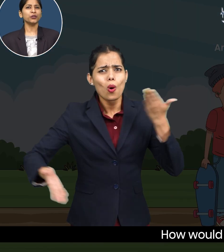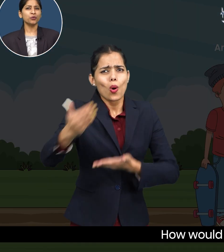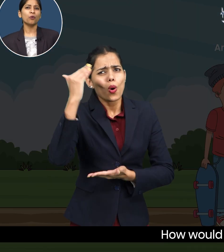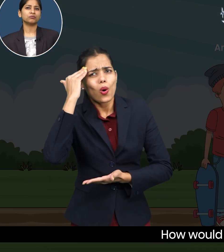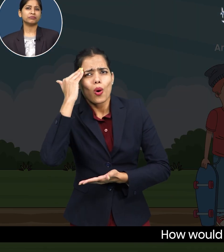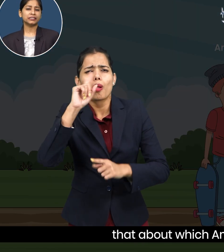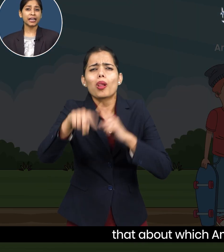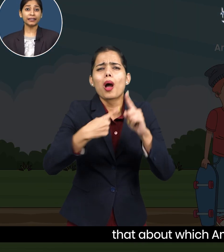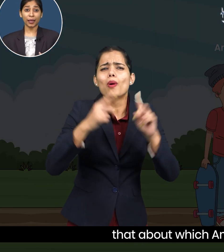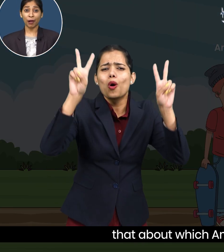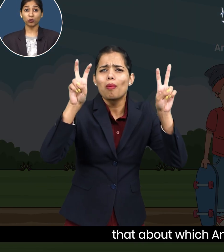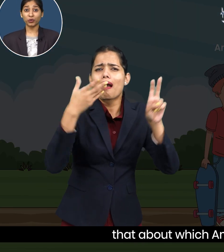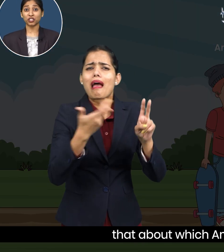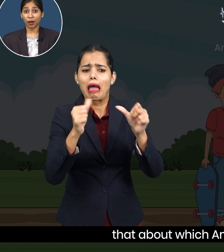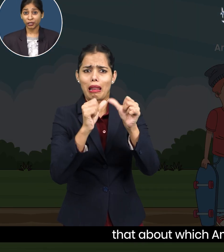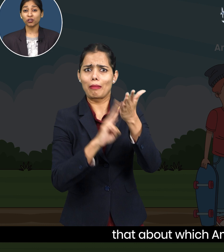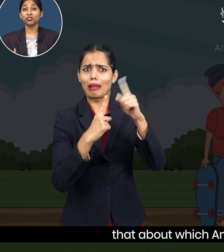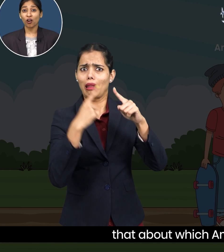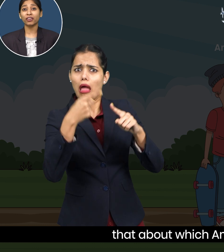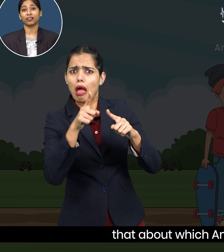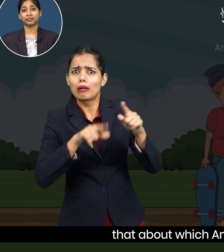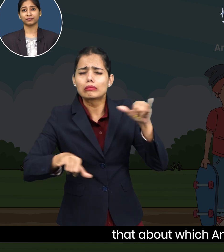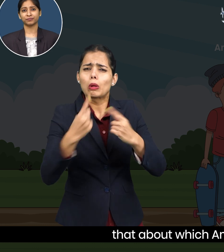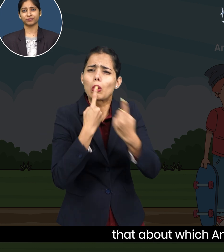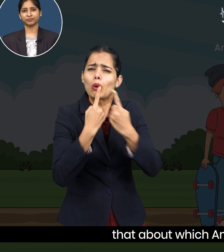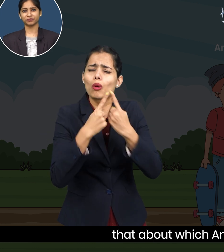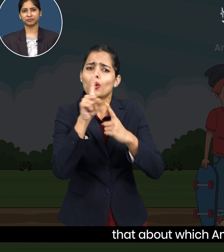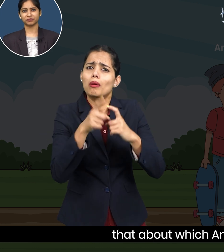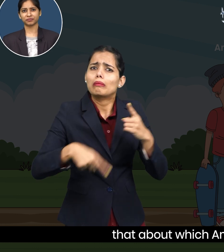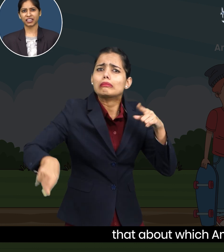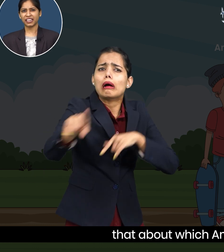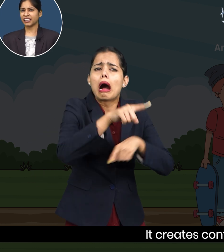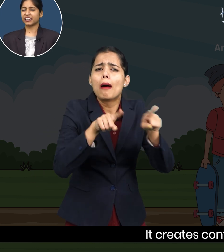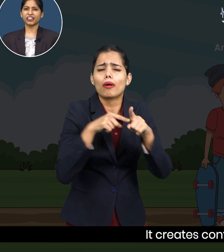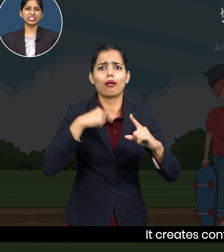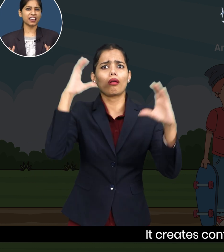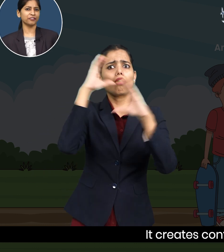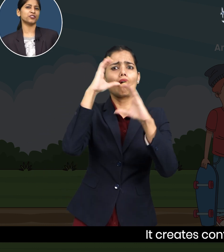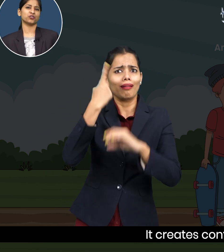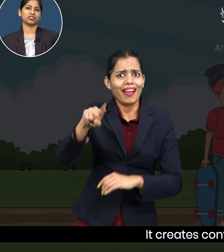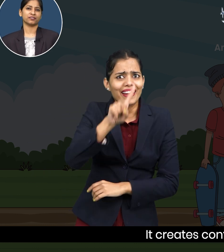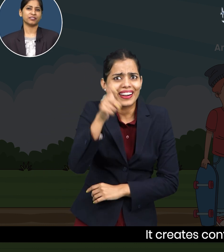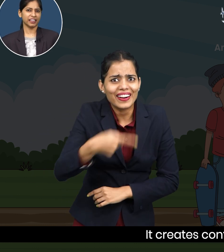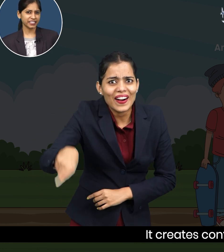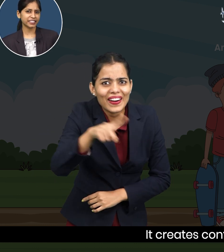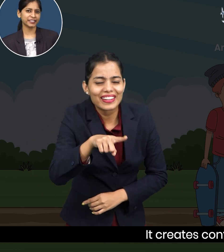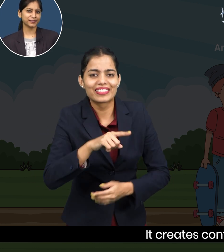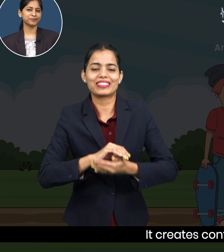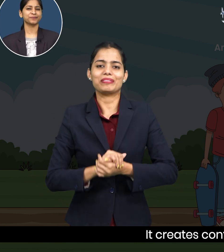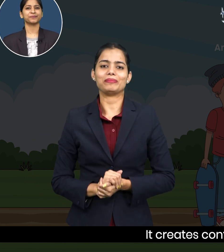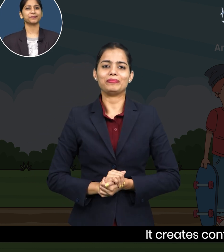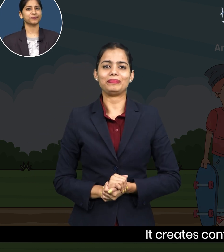how would you know that about which Amit you are talking? It creates confusion,